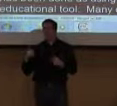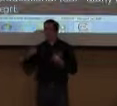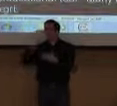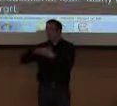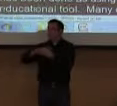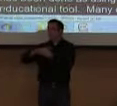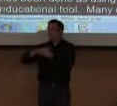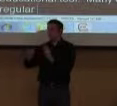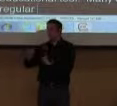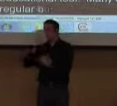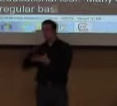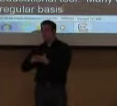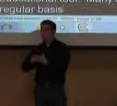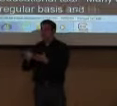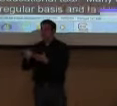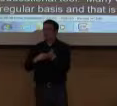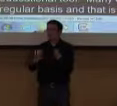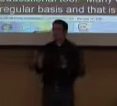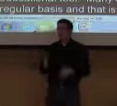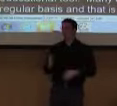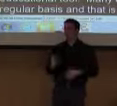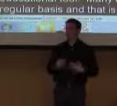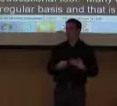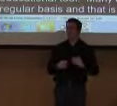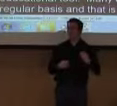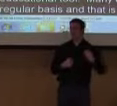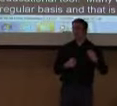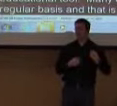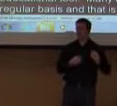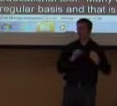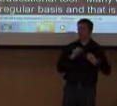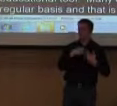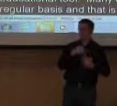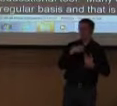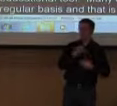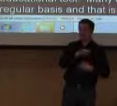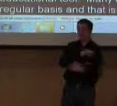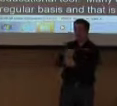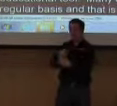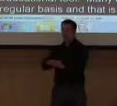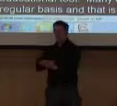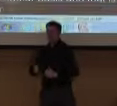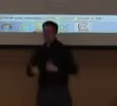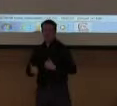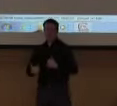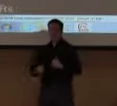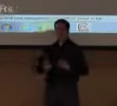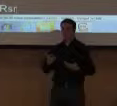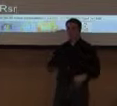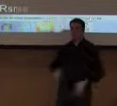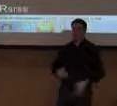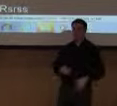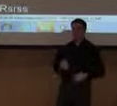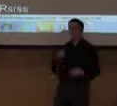researchers have noticed that oftentimes students are reluctant to incorporate social media into their academic lives. And so that's